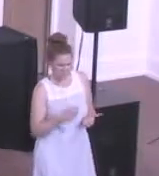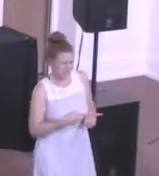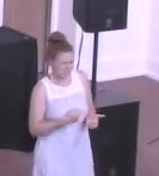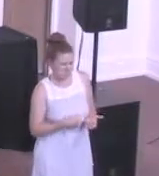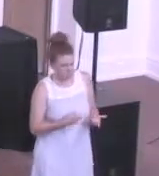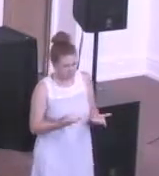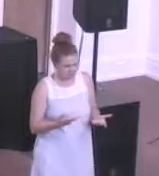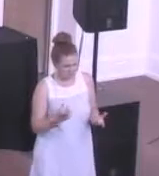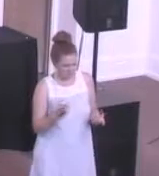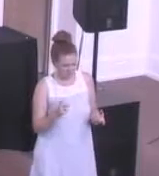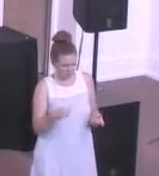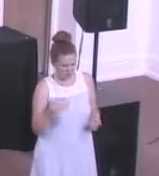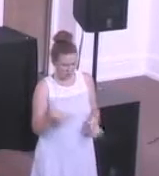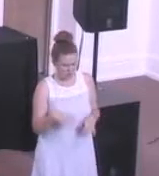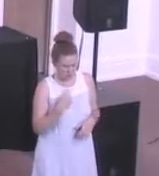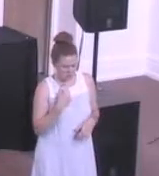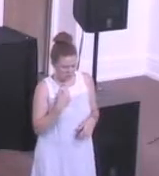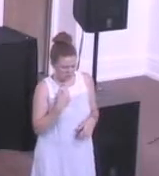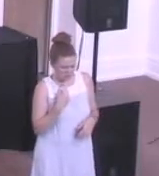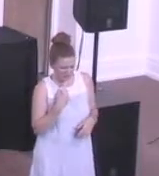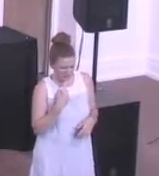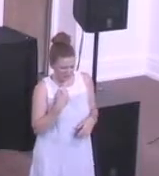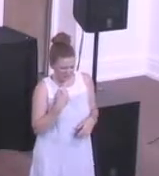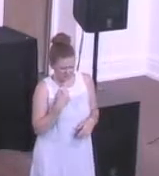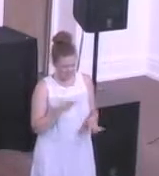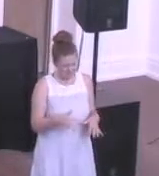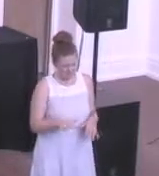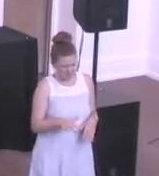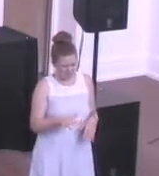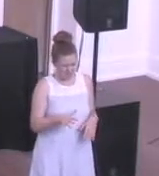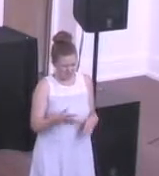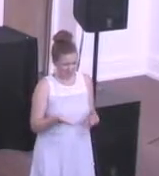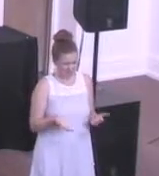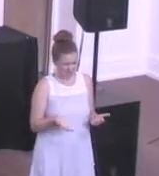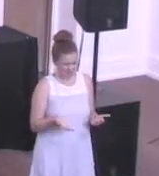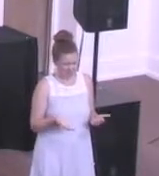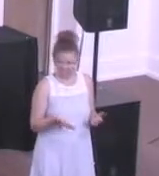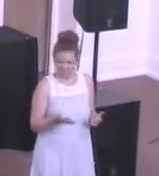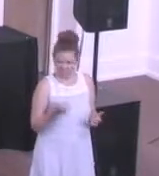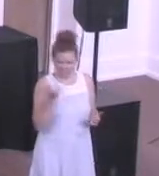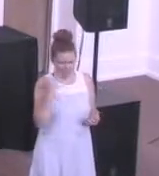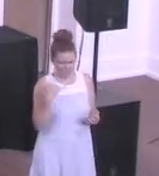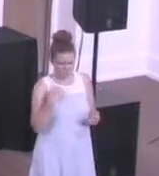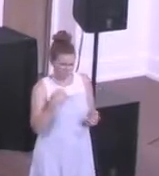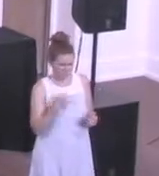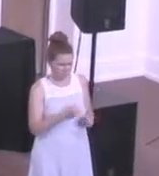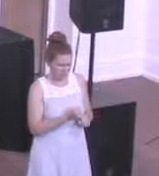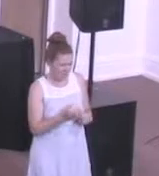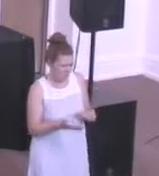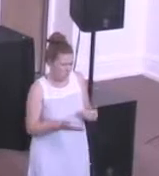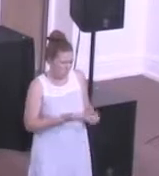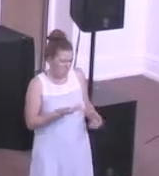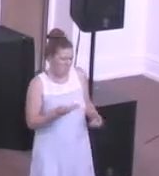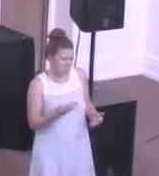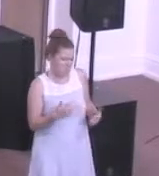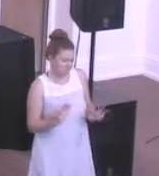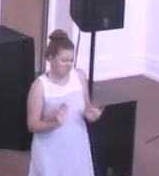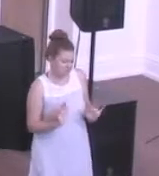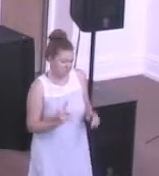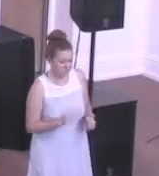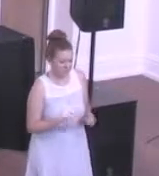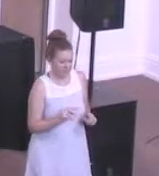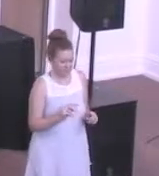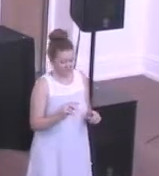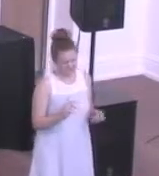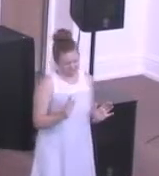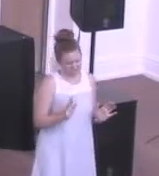No. Should we do what it says pretty much? No. Like, I mean, we could, like, as long as we get most of it in there, it's probably going to be all right, but we can